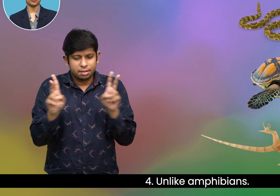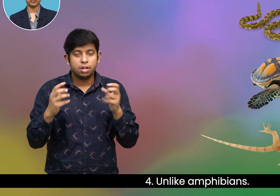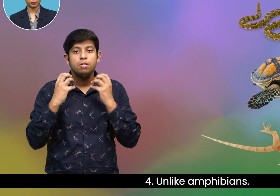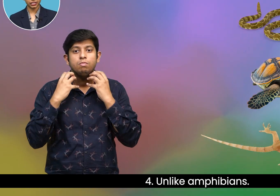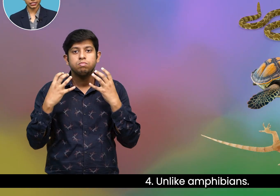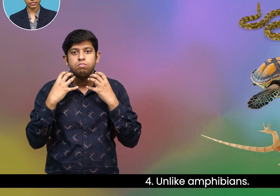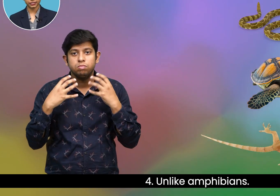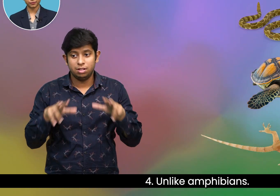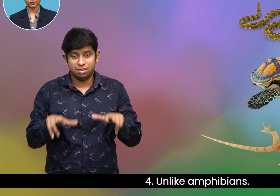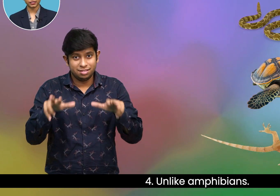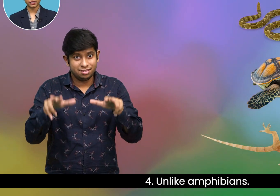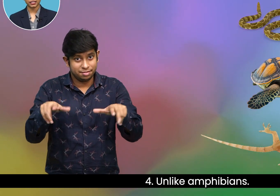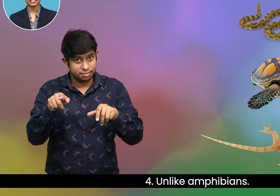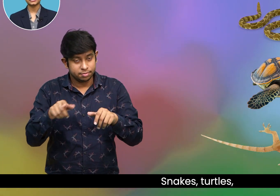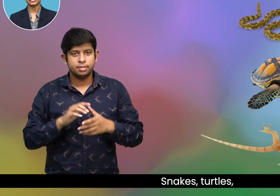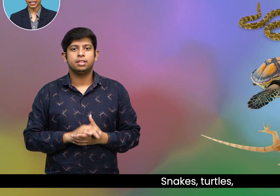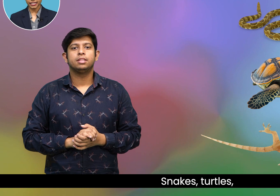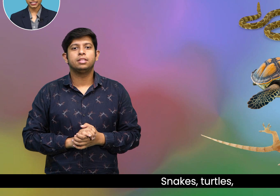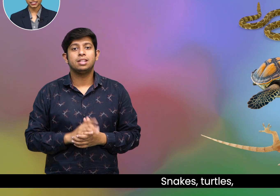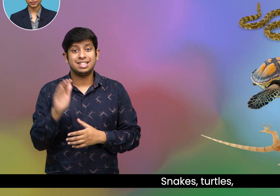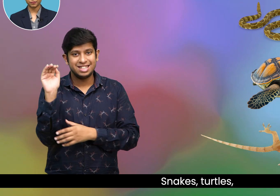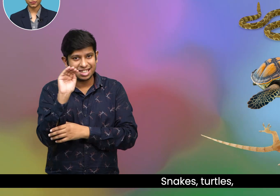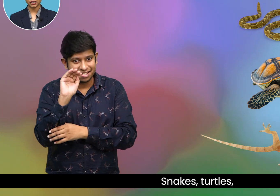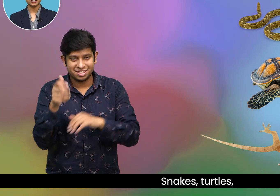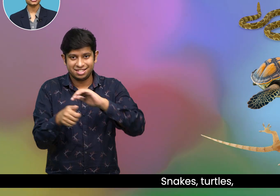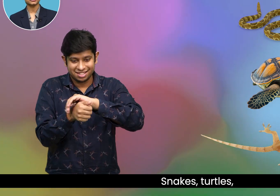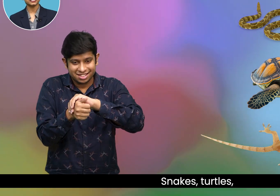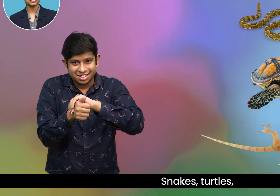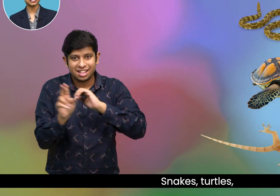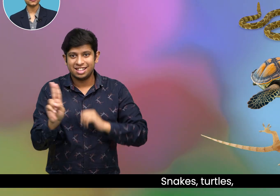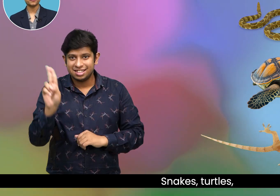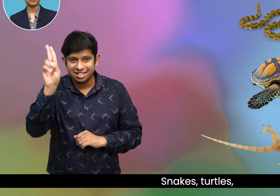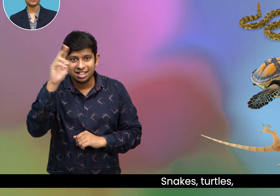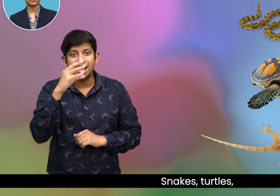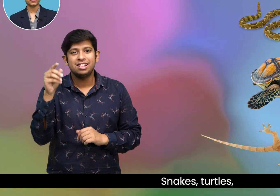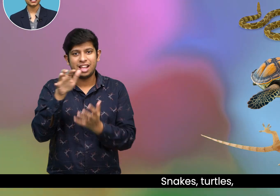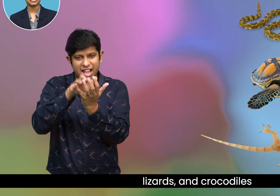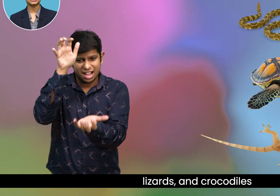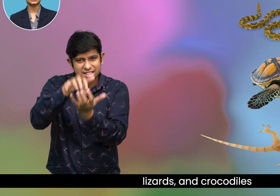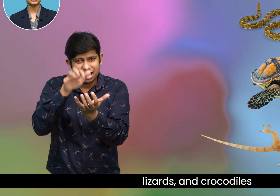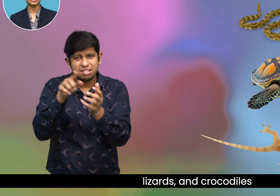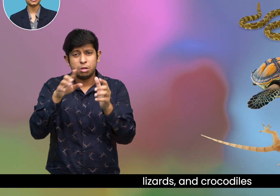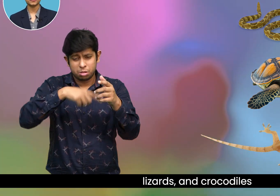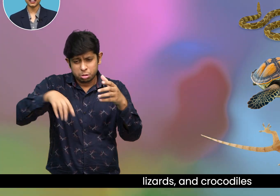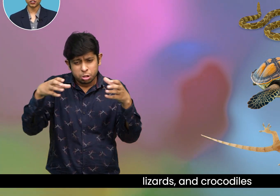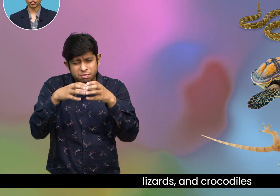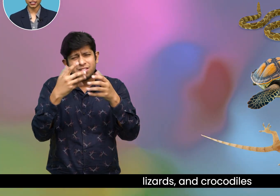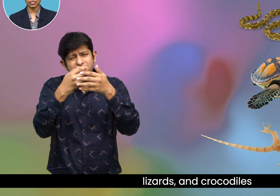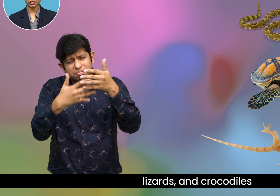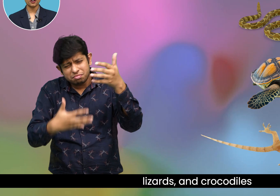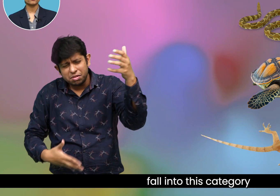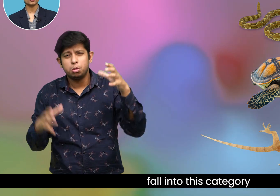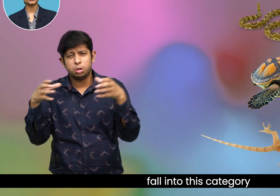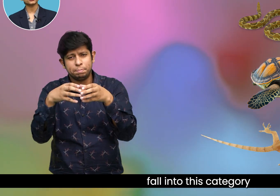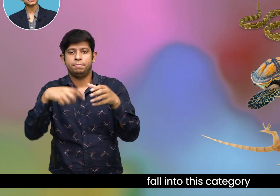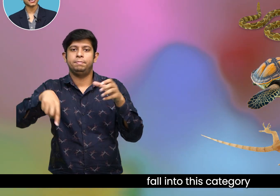Unlike amphibians, snakes, turtles, lizards and